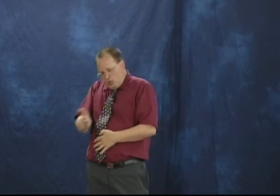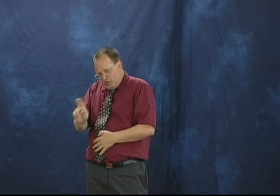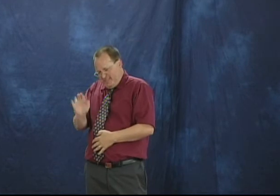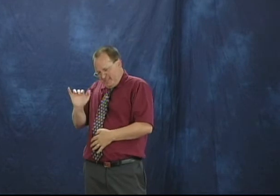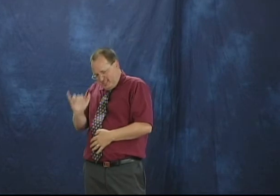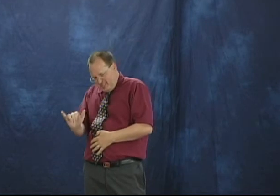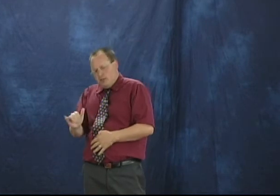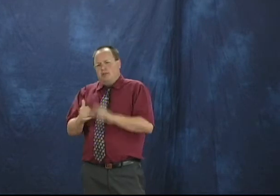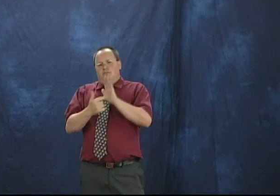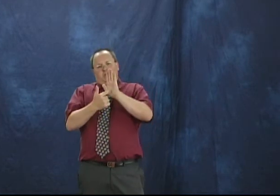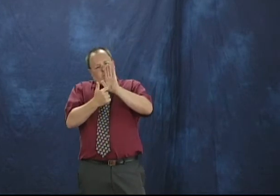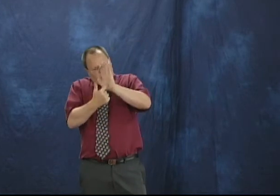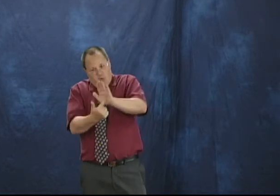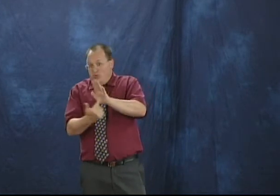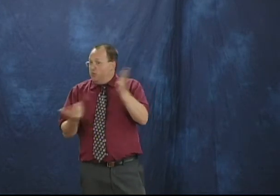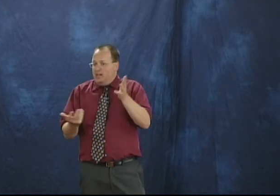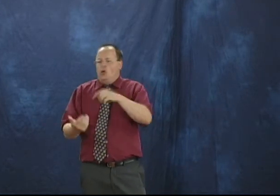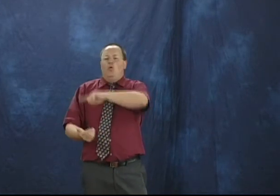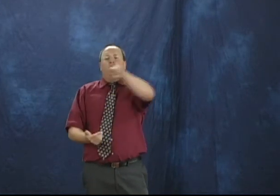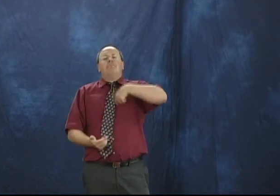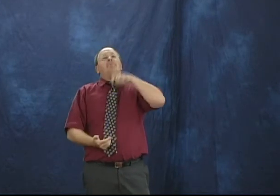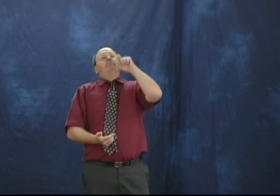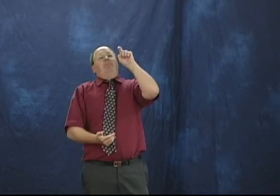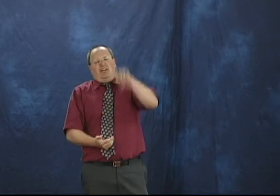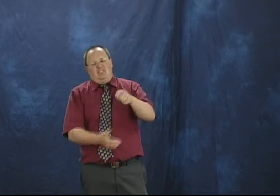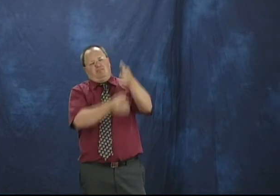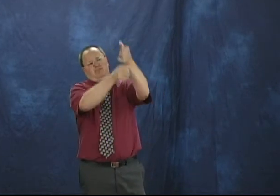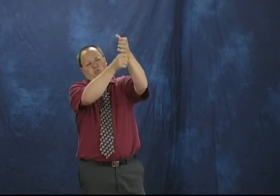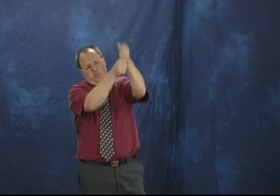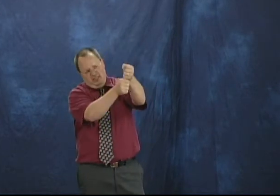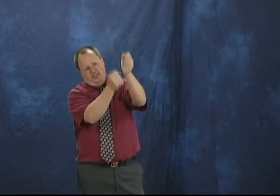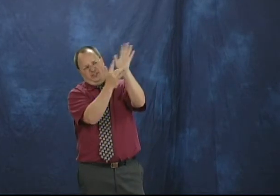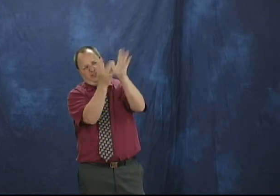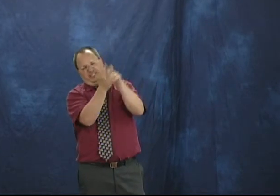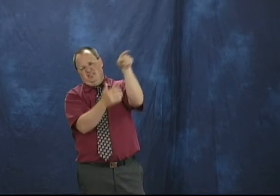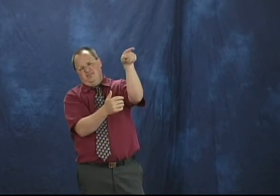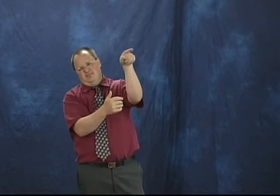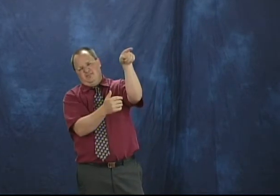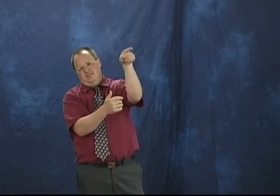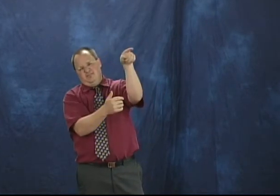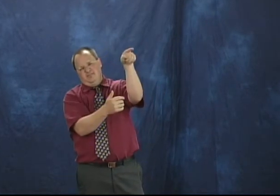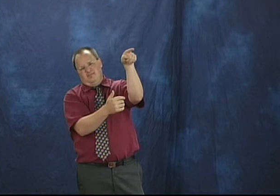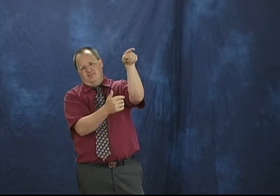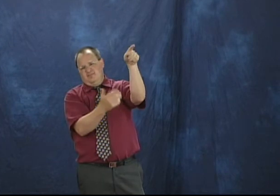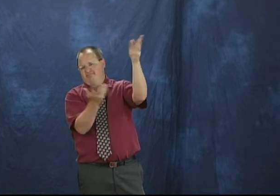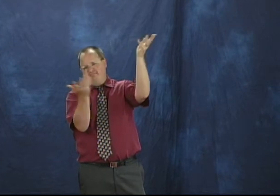God uses that struggle with sin to show us that we must have faith in Jesus.